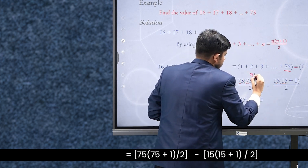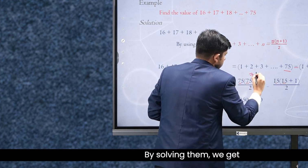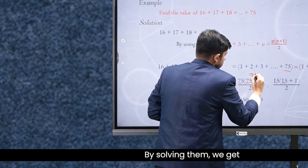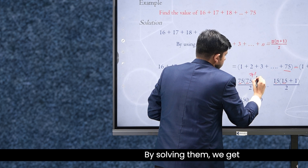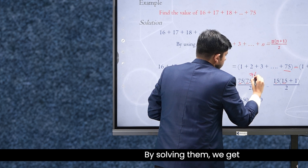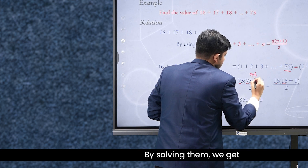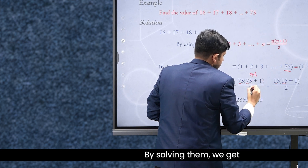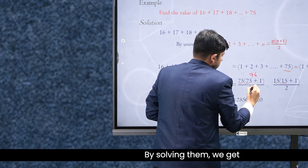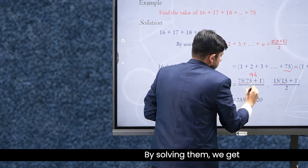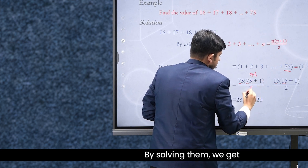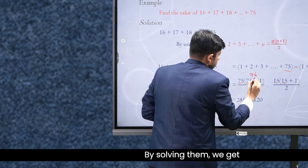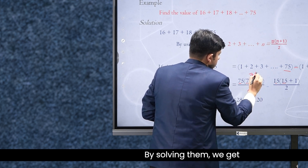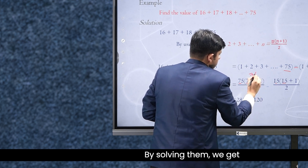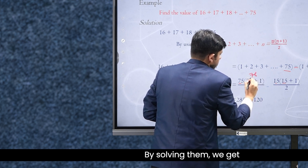By solving them, we get